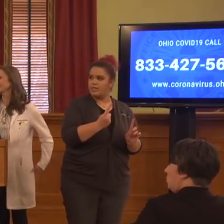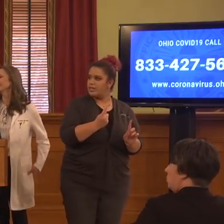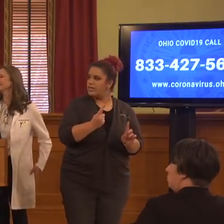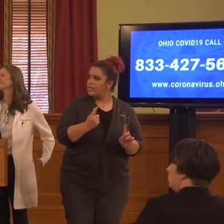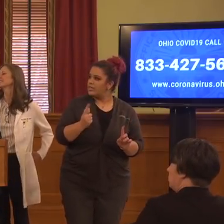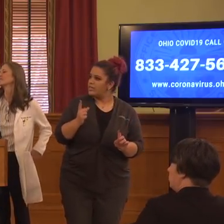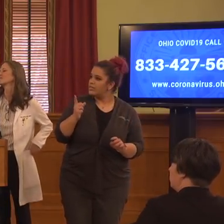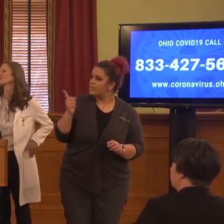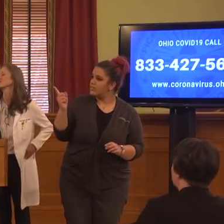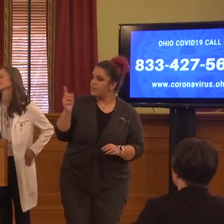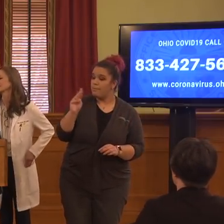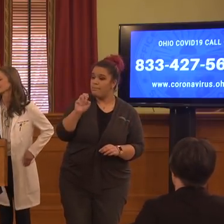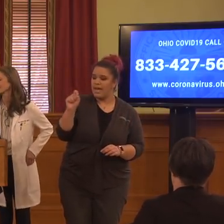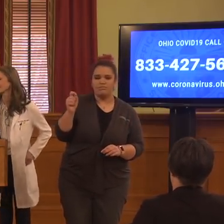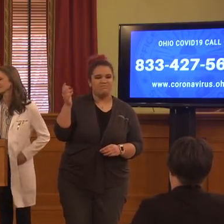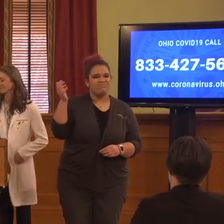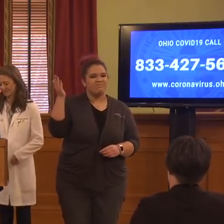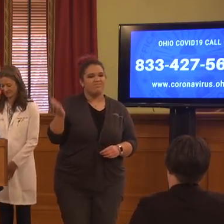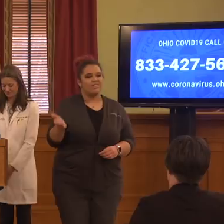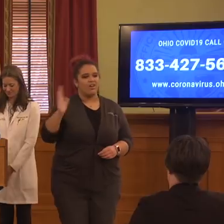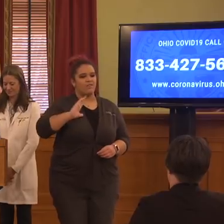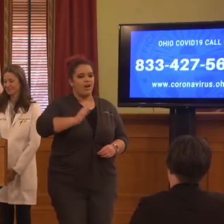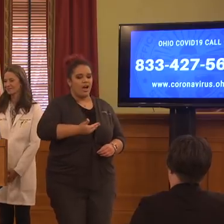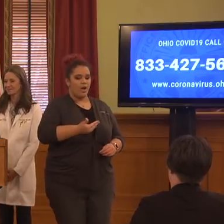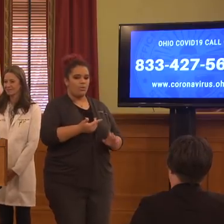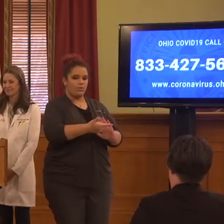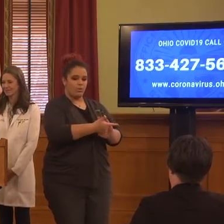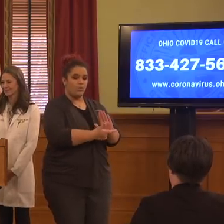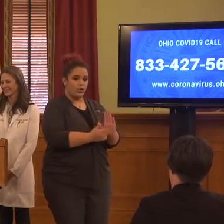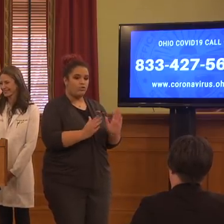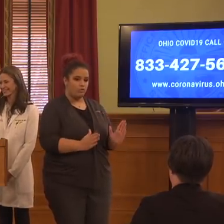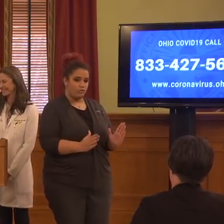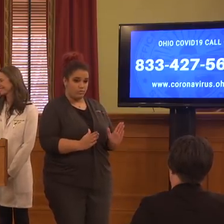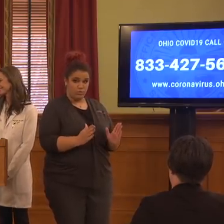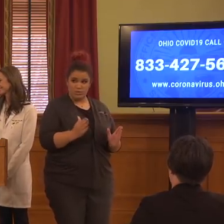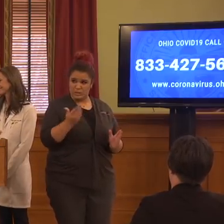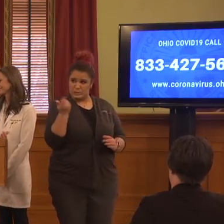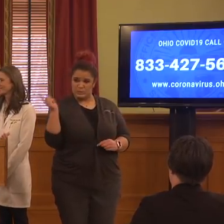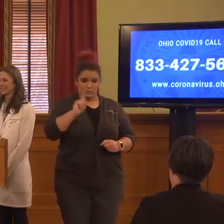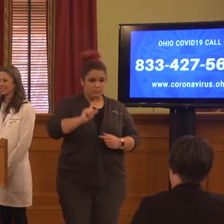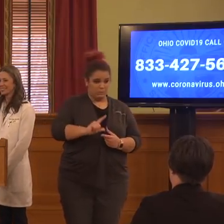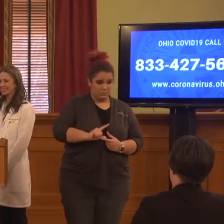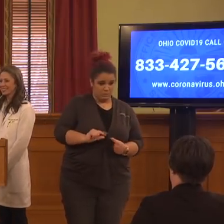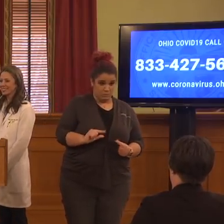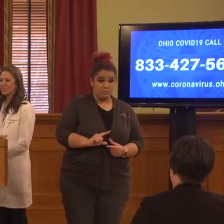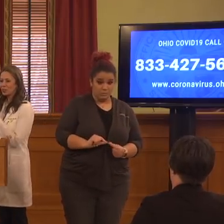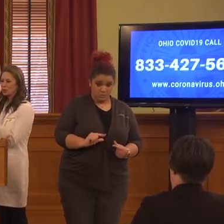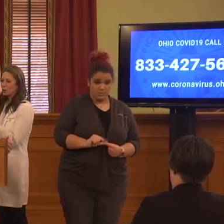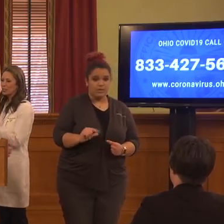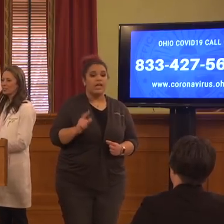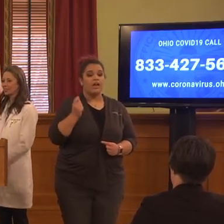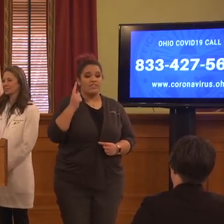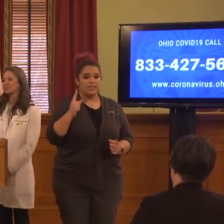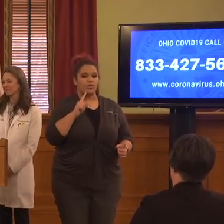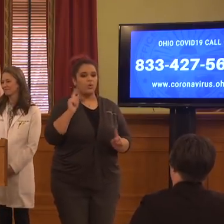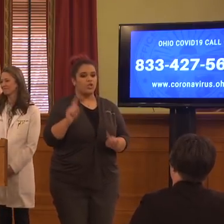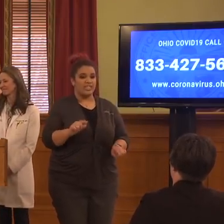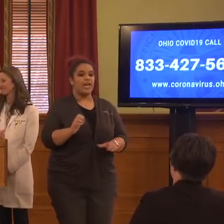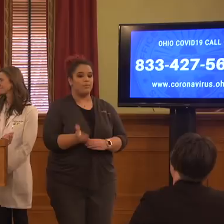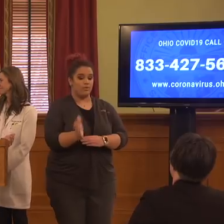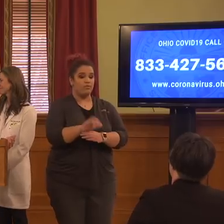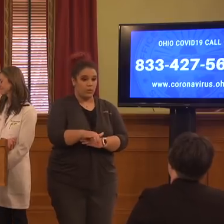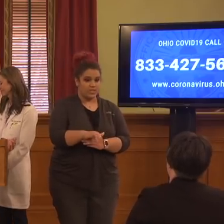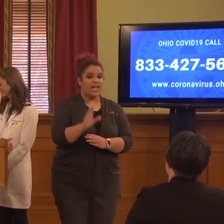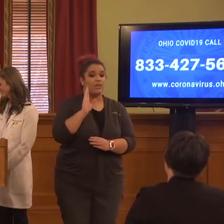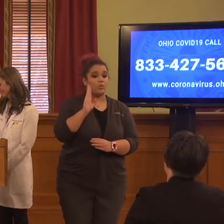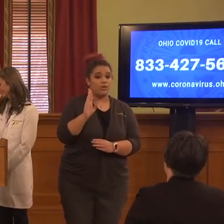Donahue. Matt, you want to come back up here again? These orders certainly can be enforced. They can be